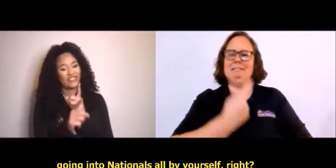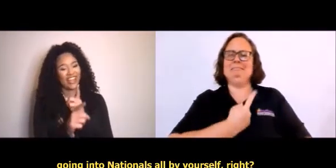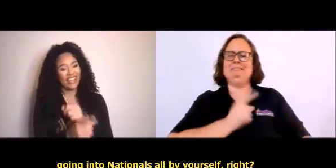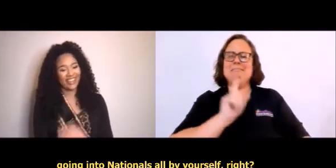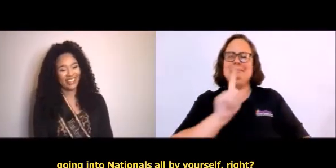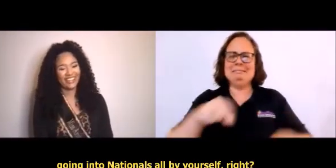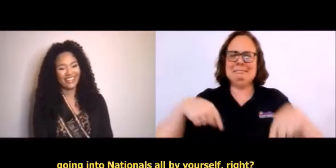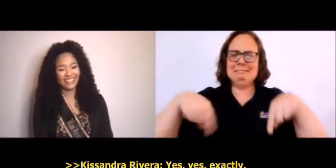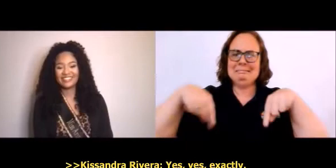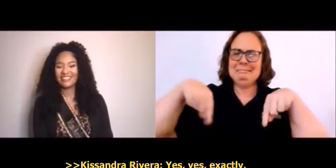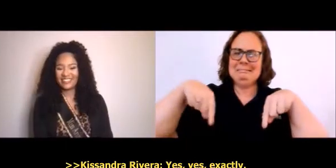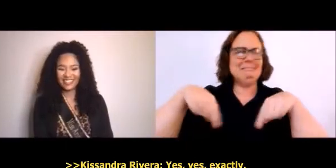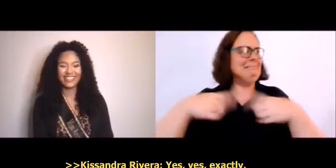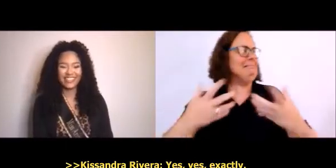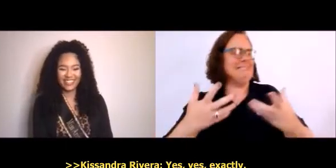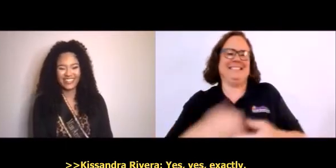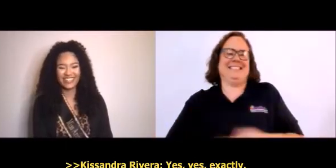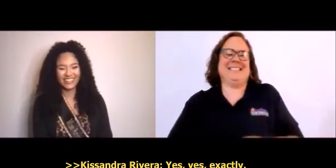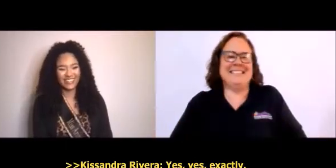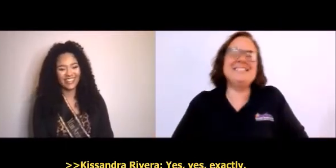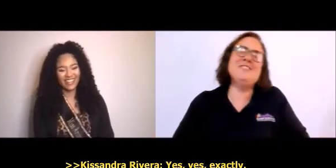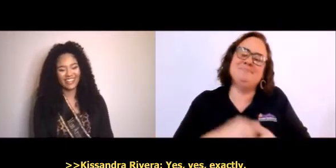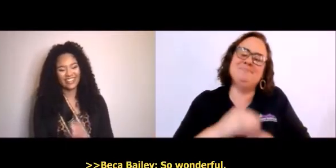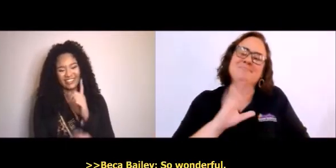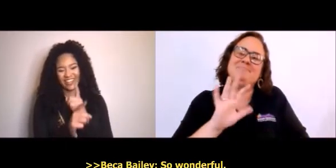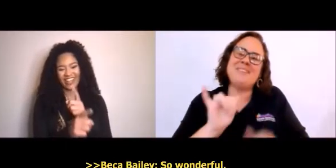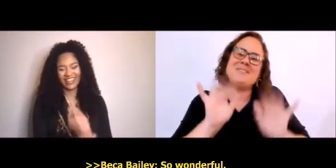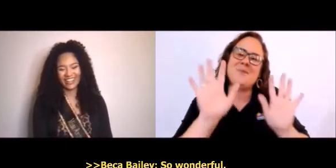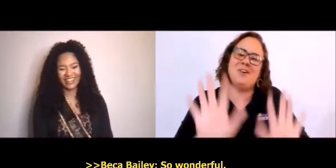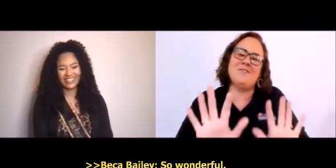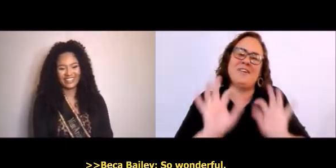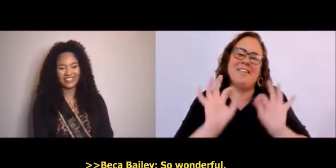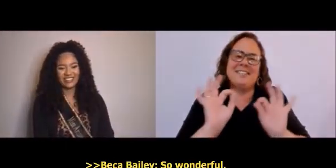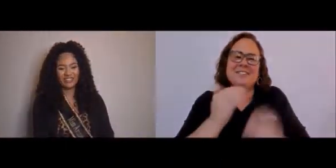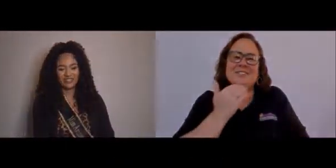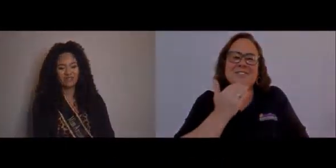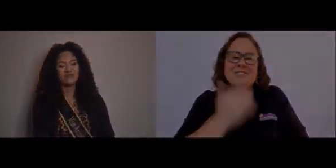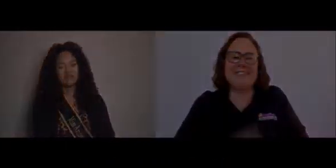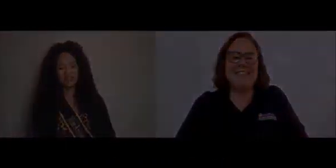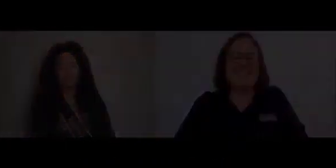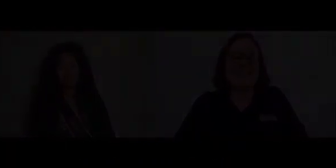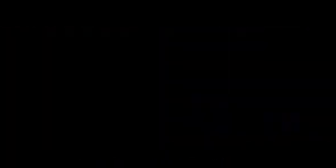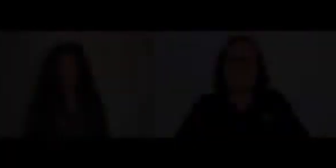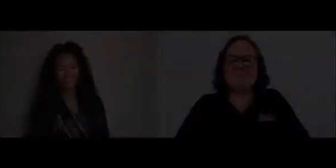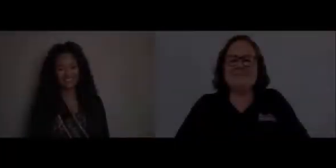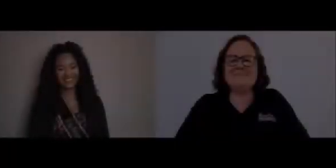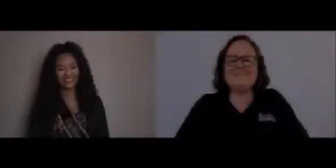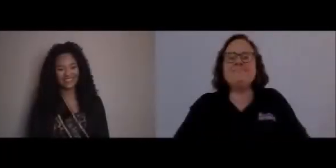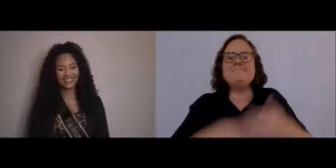by yourself, right? Yes, exactly. So wonderful.